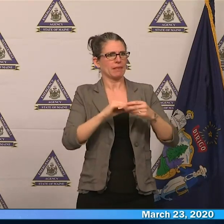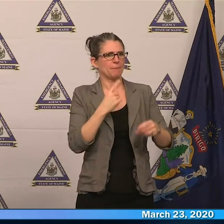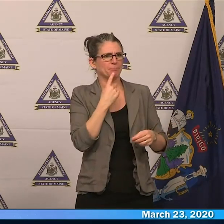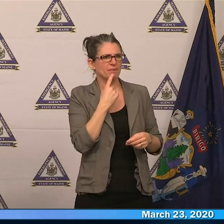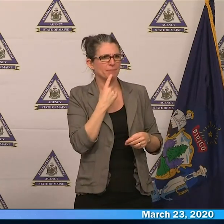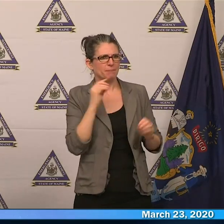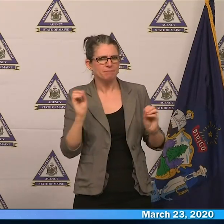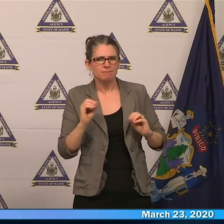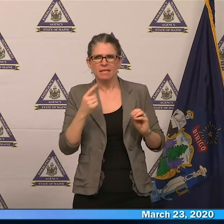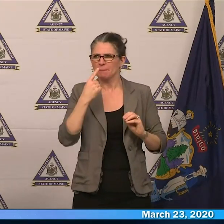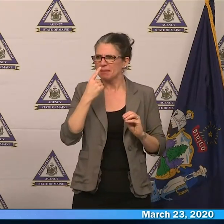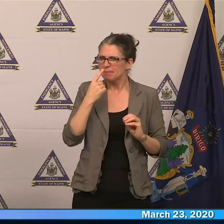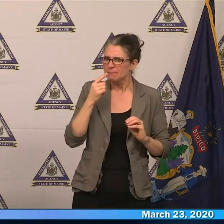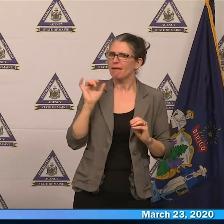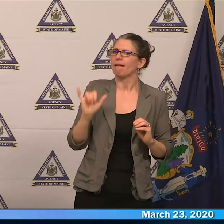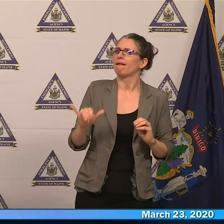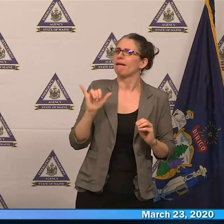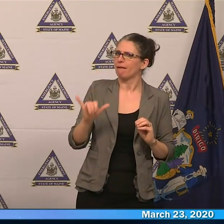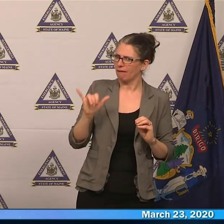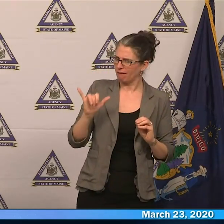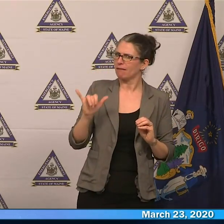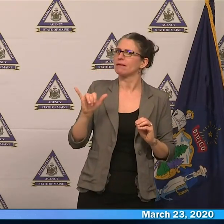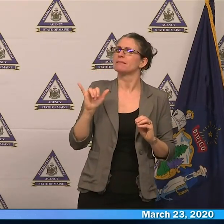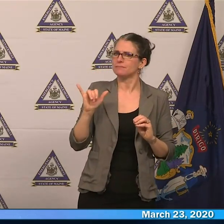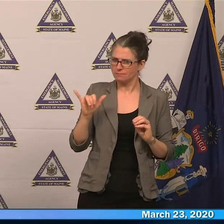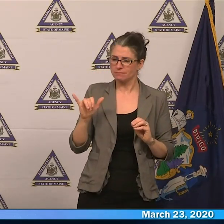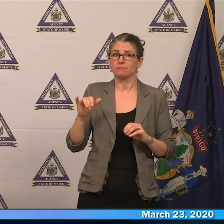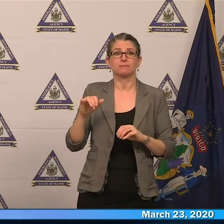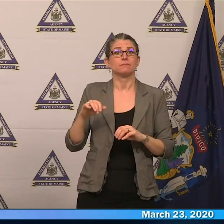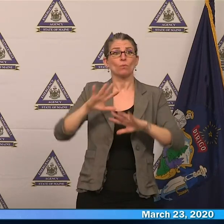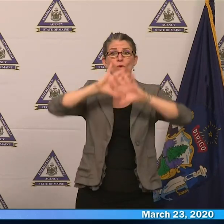with COVID-19 would be accounted for by